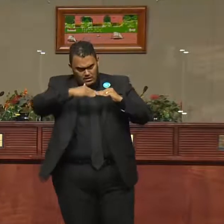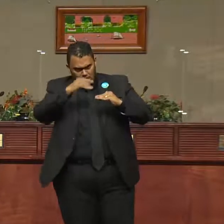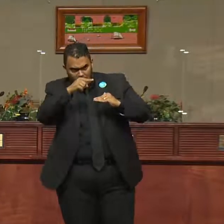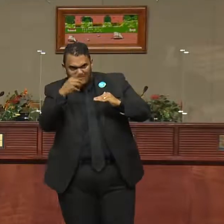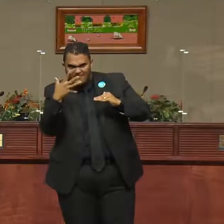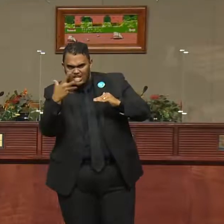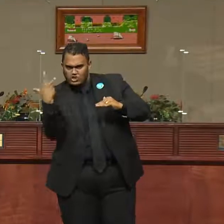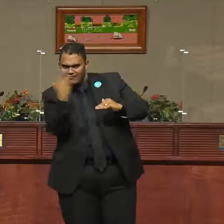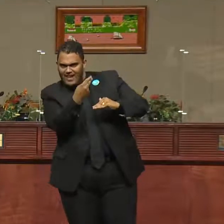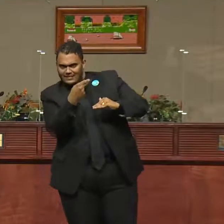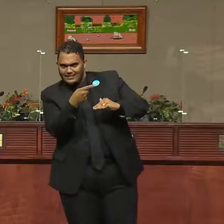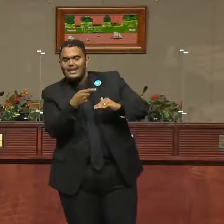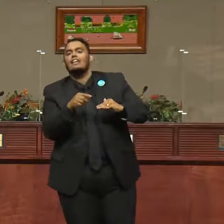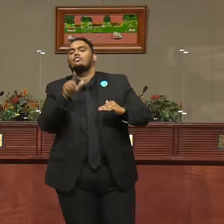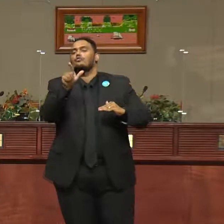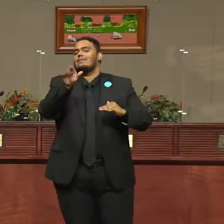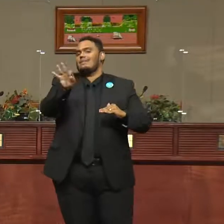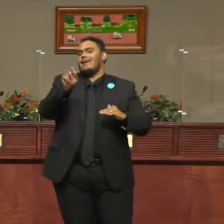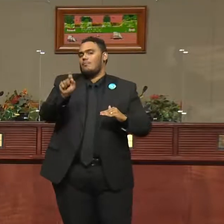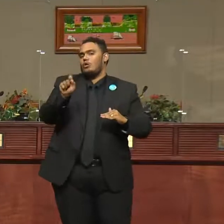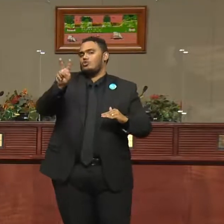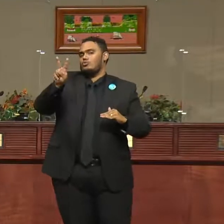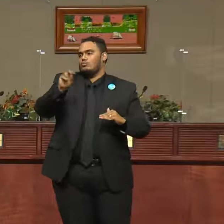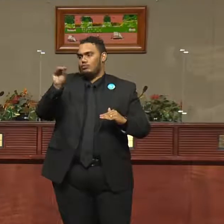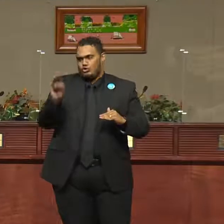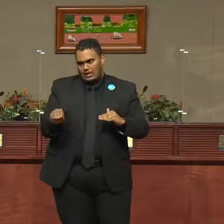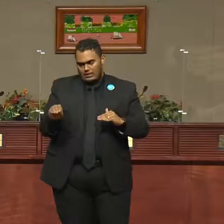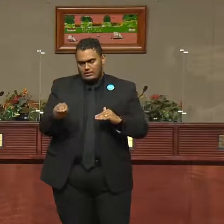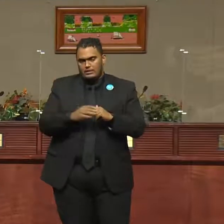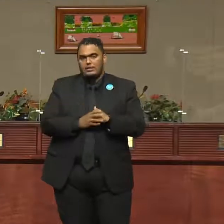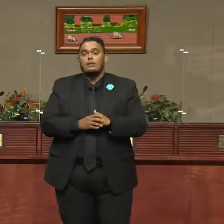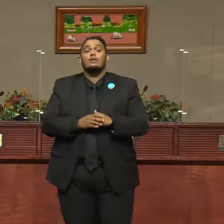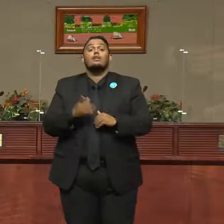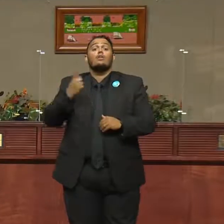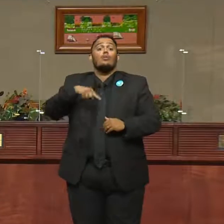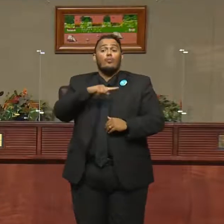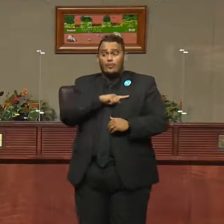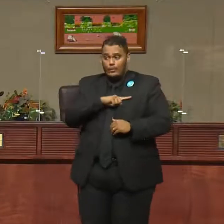29.2%. The mayor mentioned to you that over 40, we are at